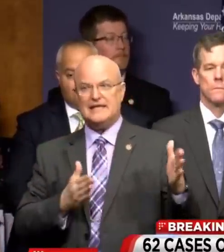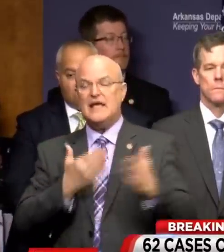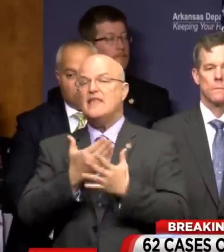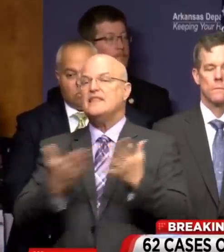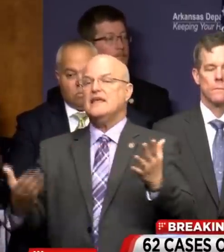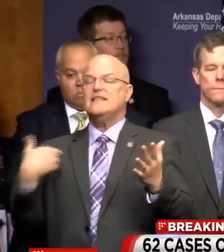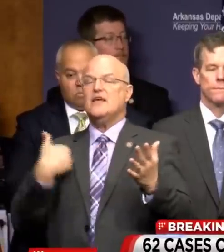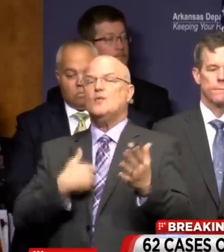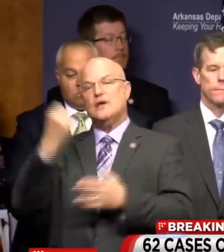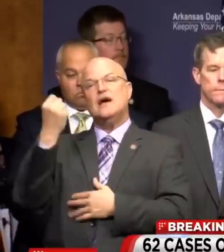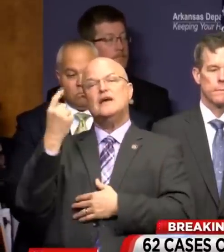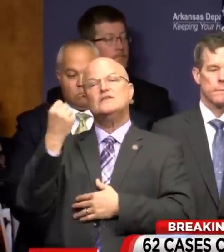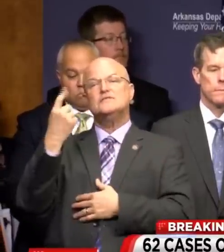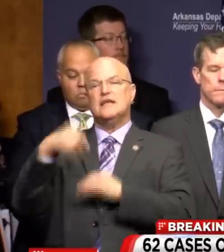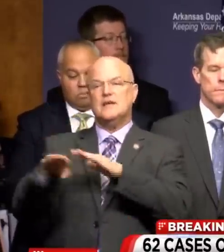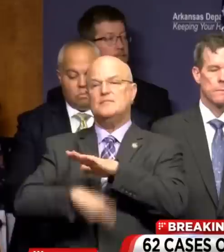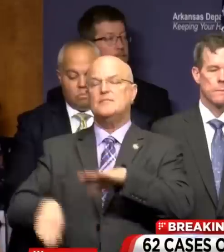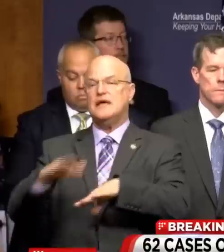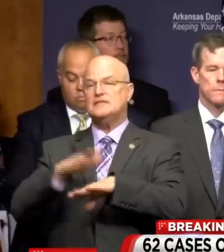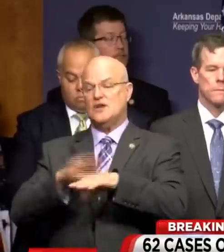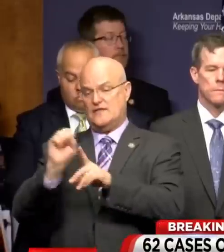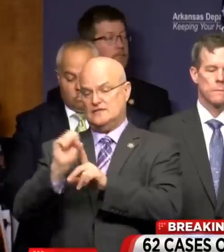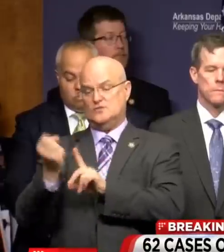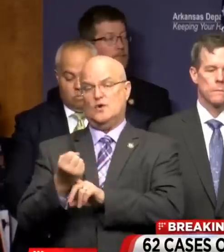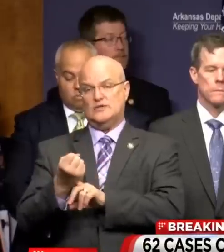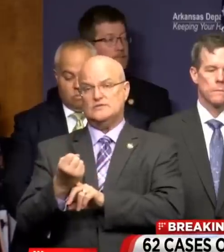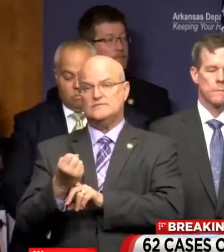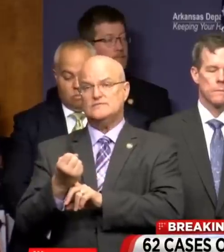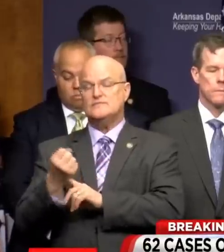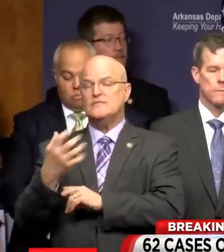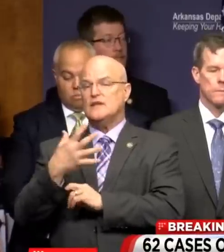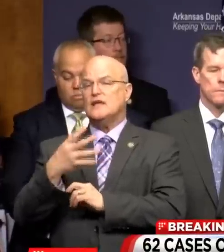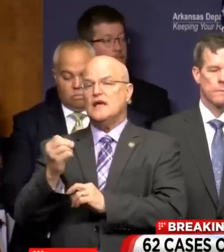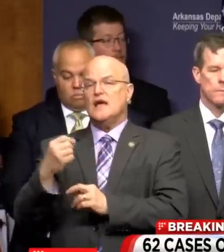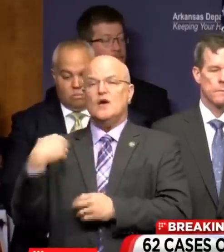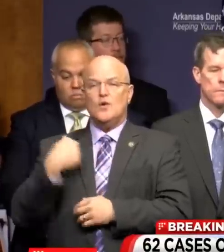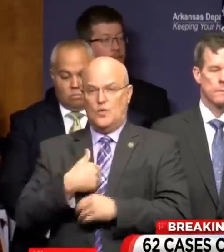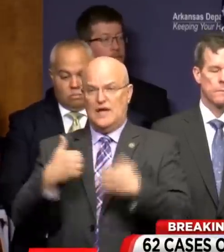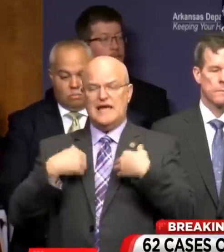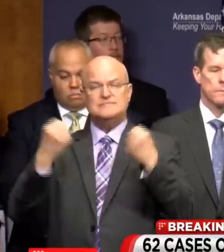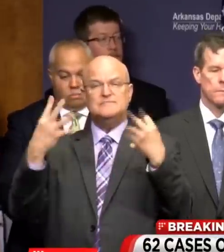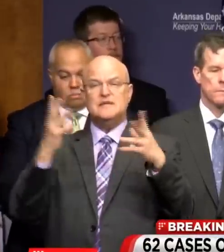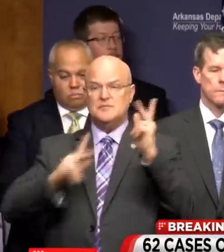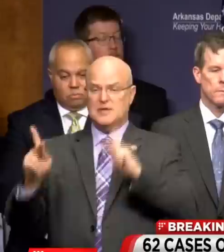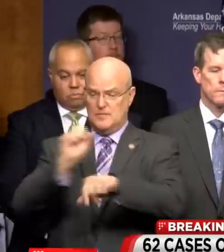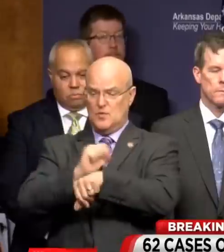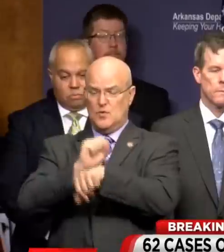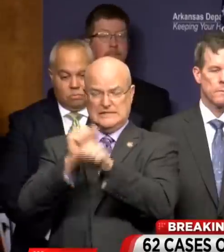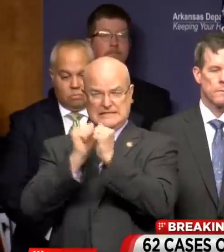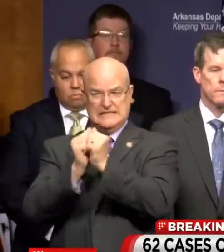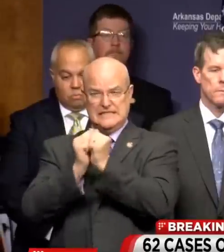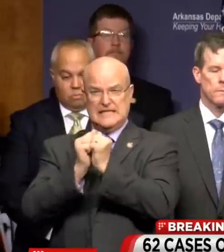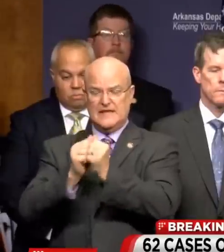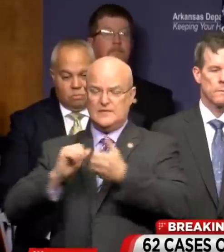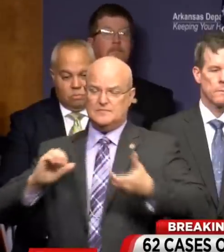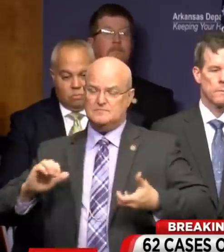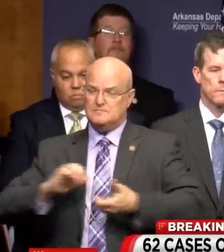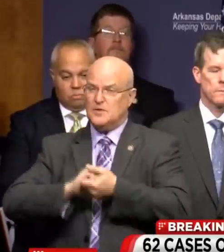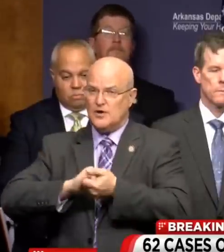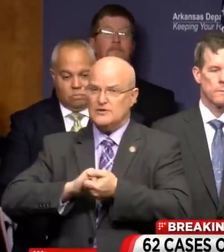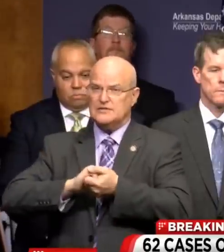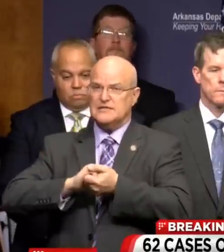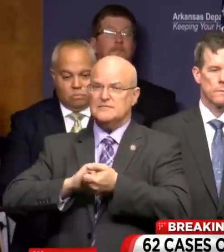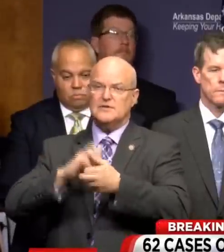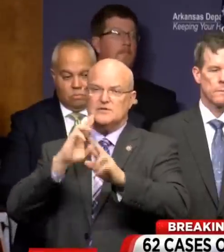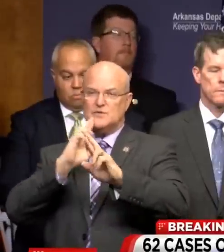These are things that we understand based on the situation. And we have many people working together in partnership